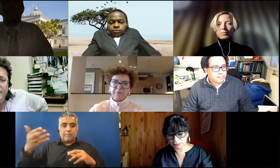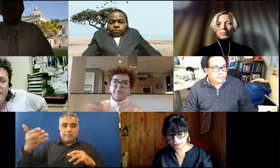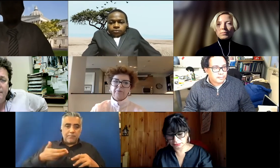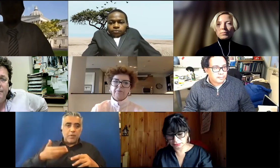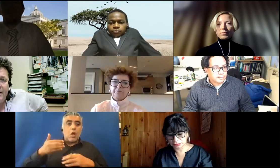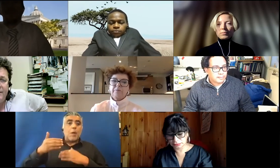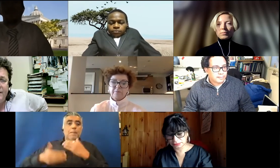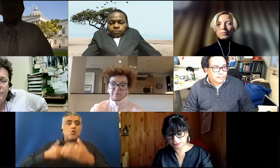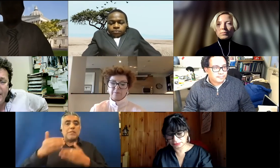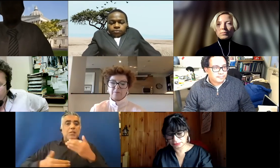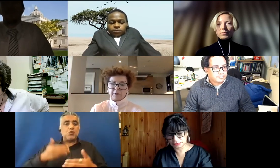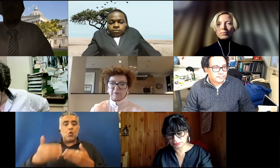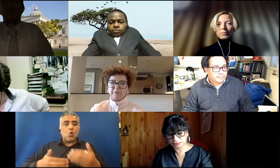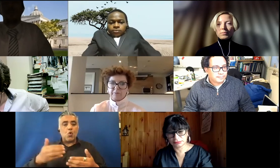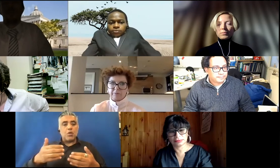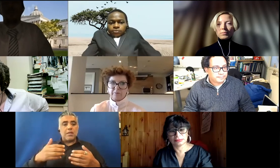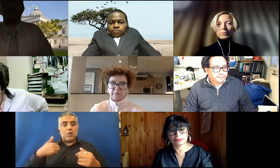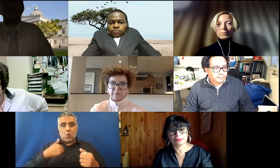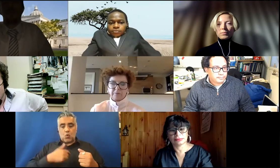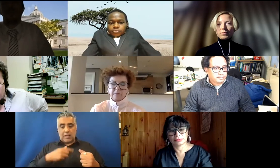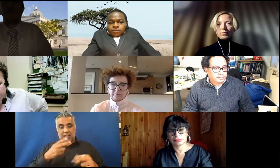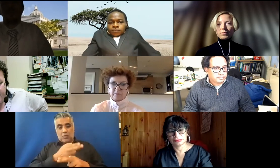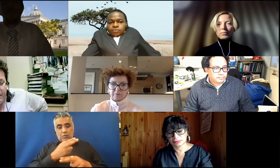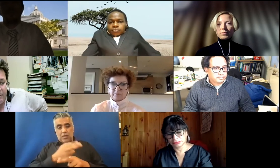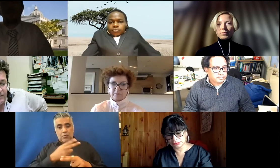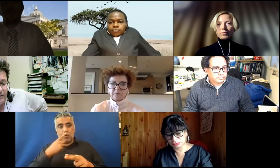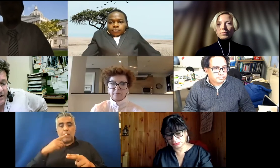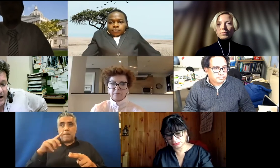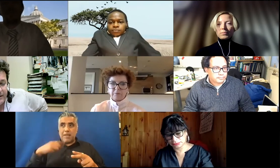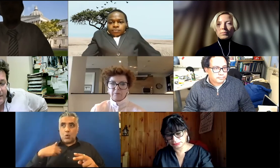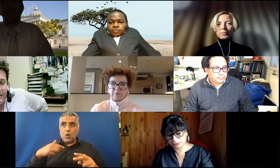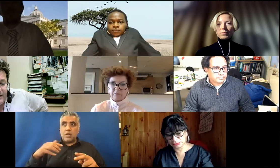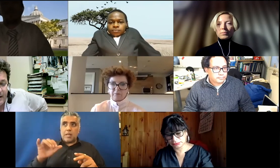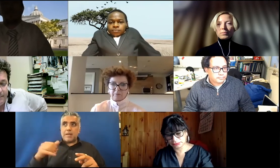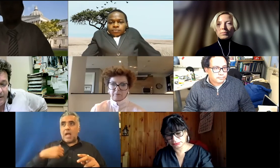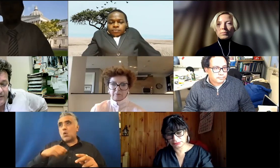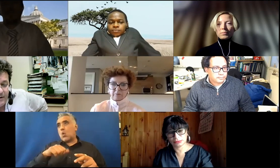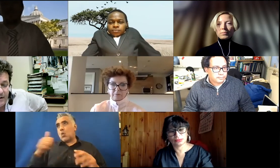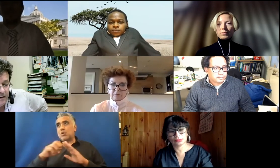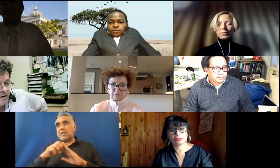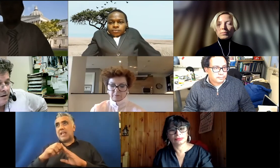process bias that we have, for example. But there are also other examples